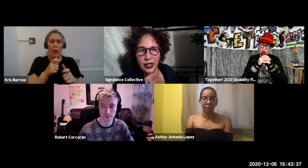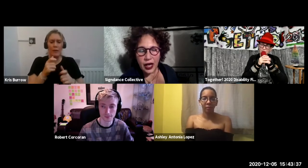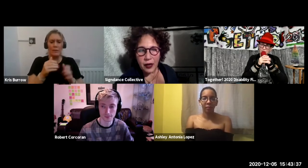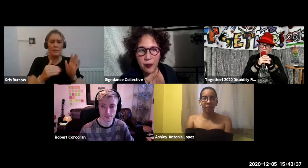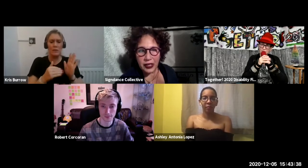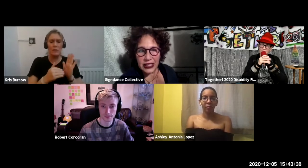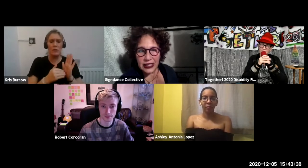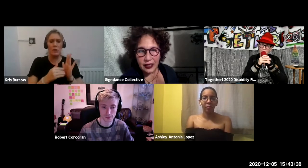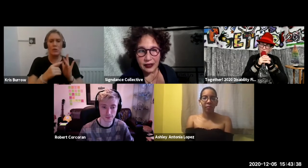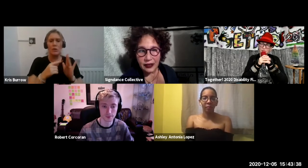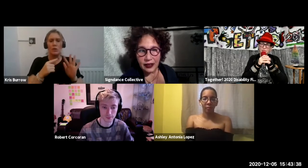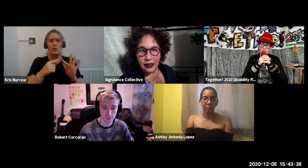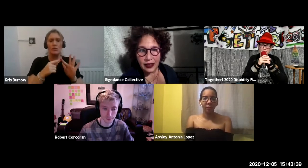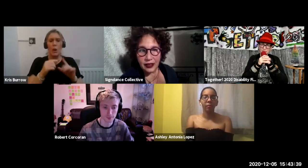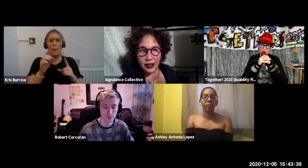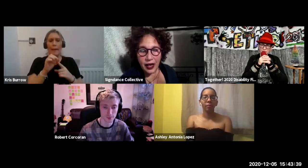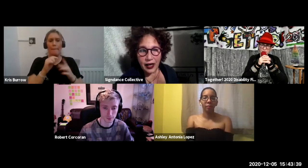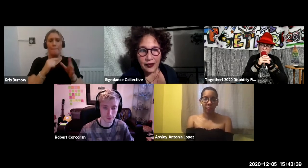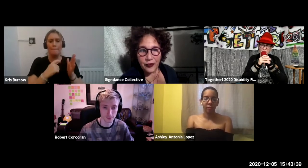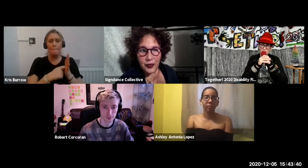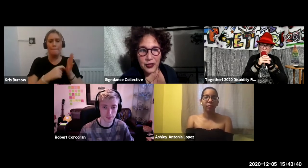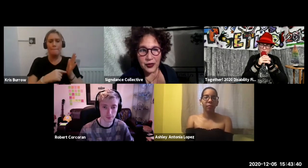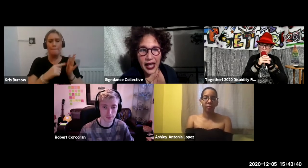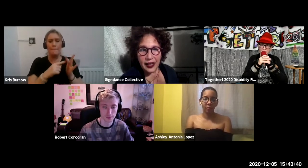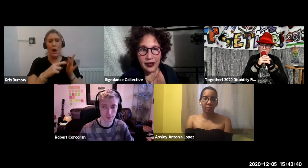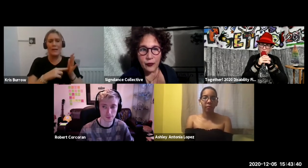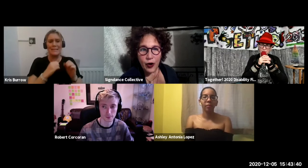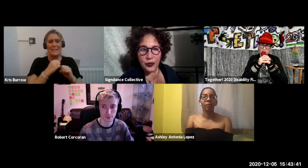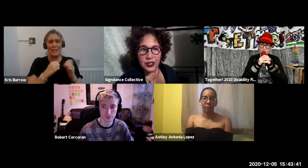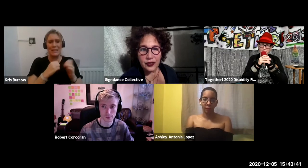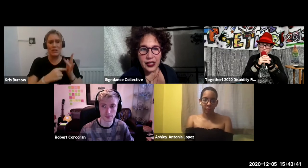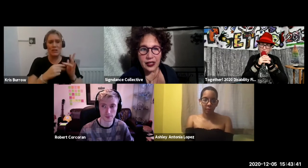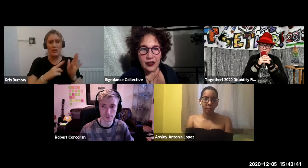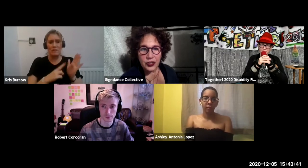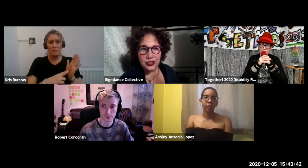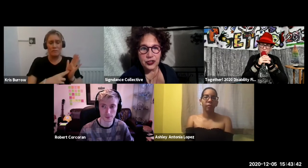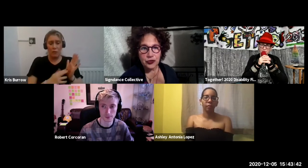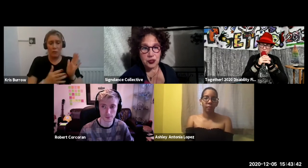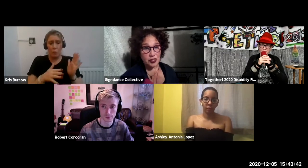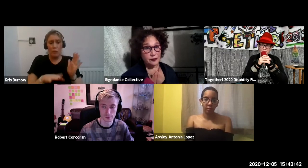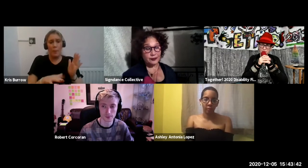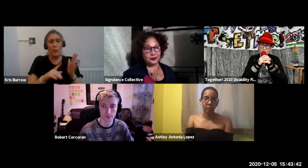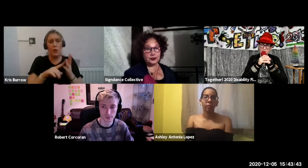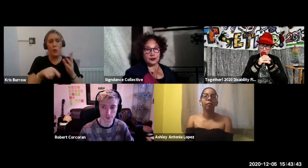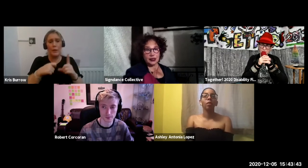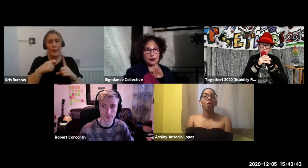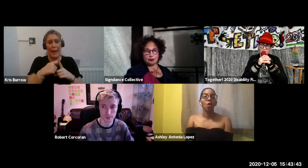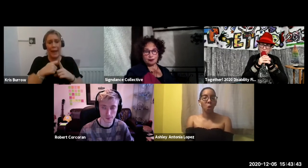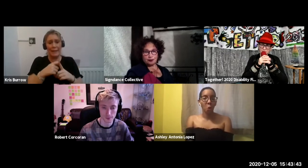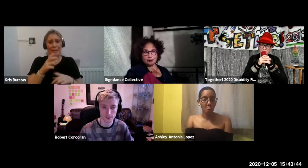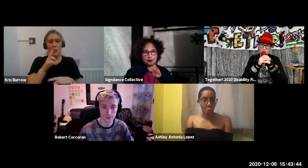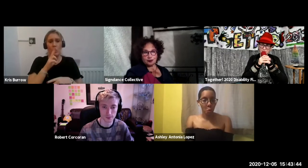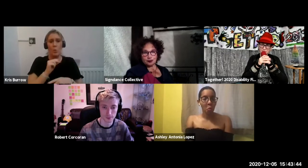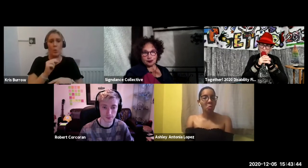Zoe Partington from the UK wrote the audio description. Yeah.